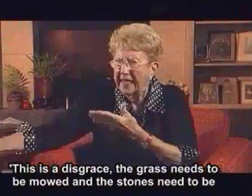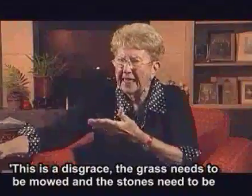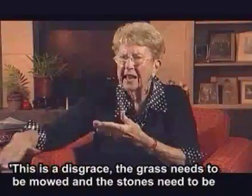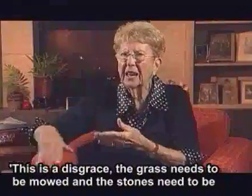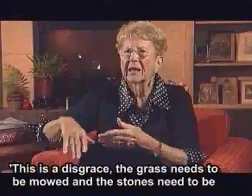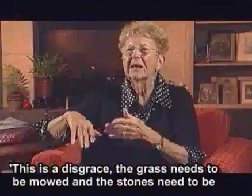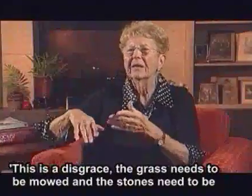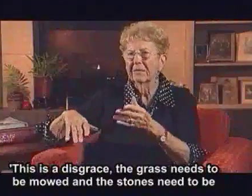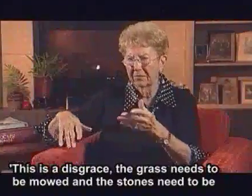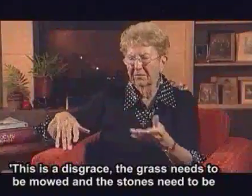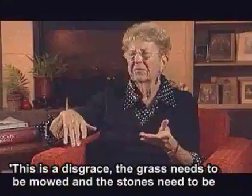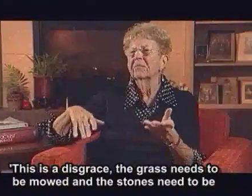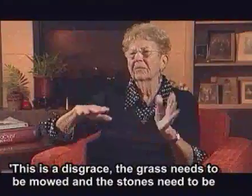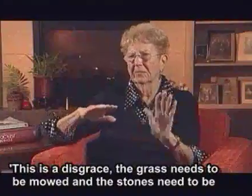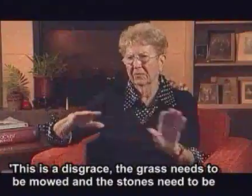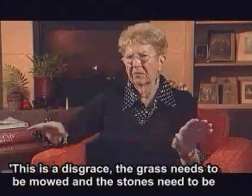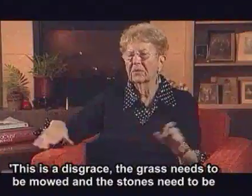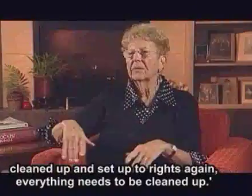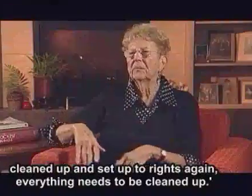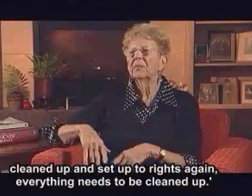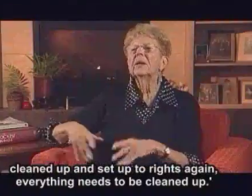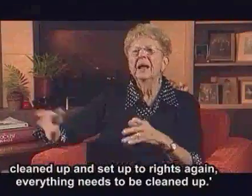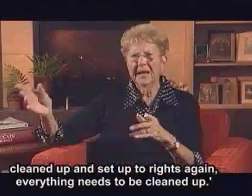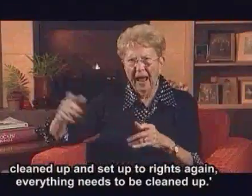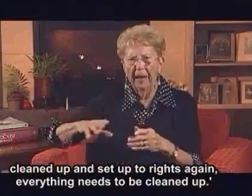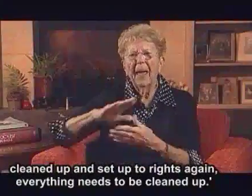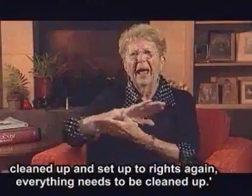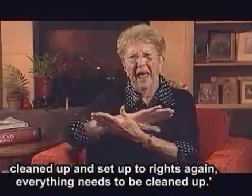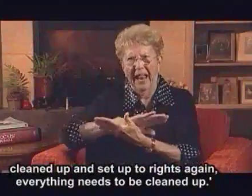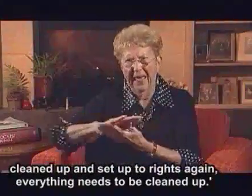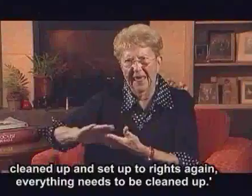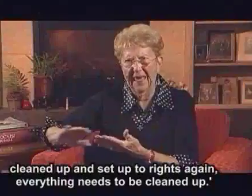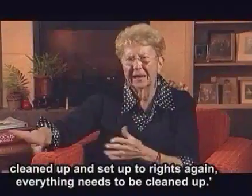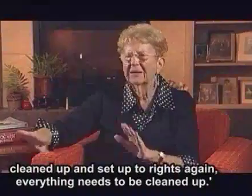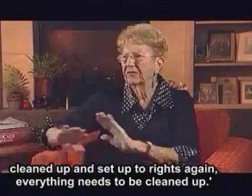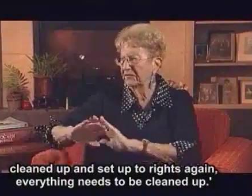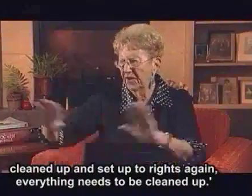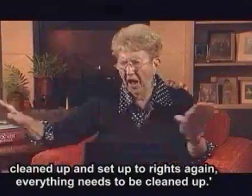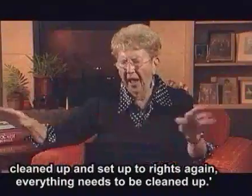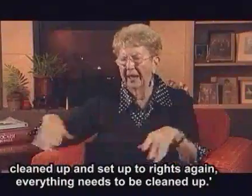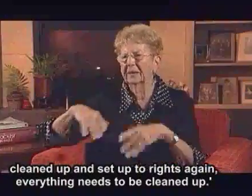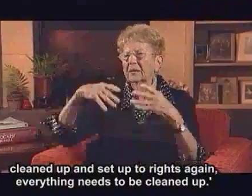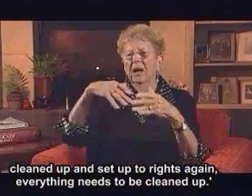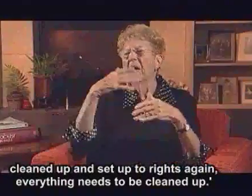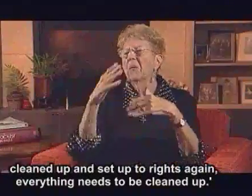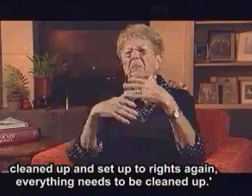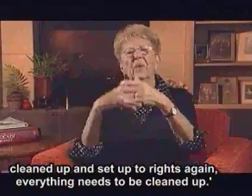The grass needs to be mowed and the stones need to be cleaned up and set up to rights again. Everything needs to be cleaned